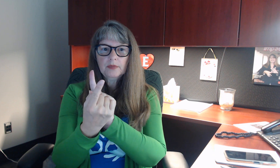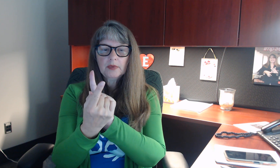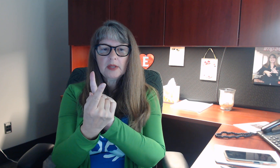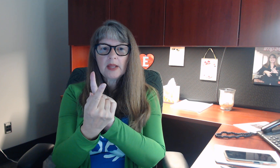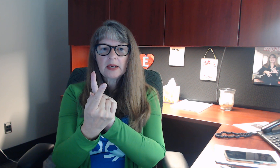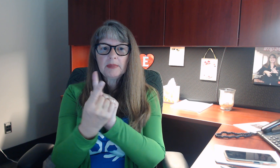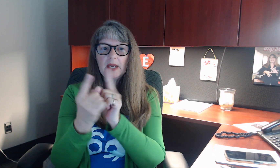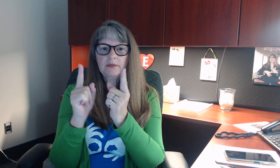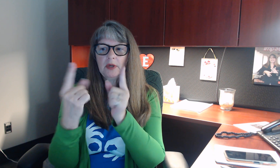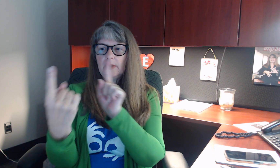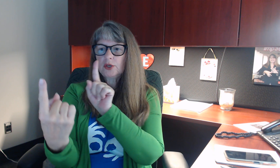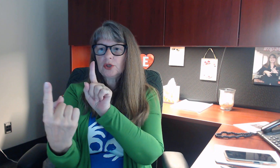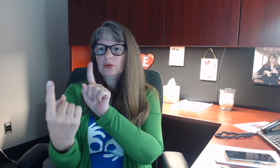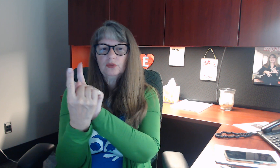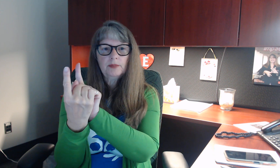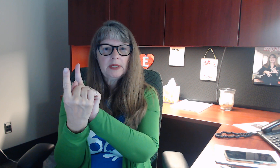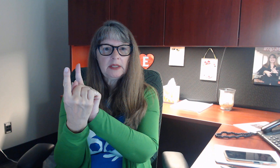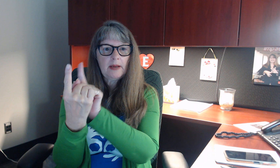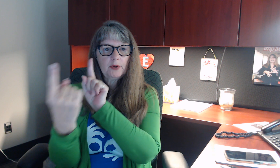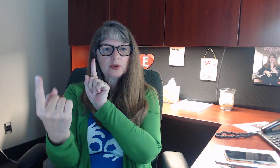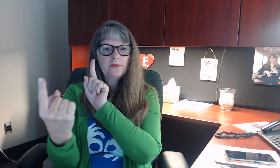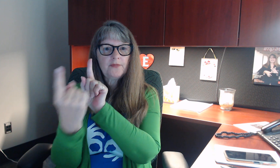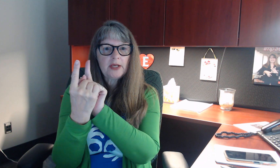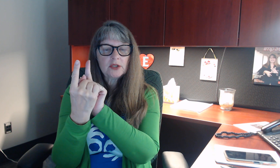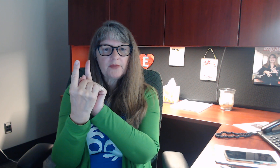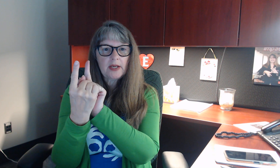And that can be kind of directional. You're meeting that person face to face.